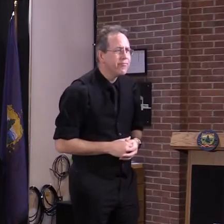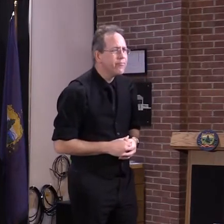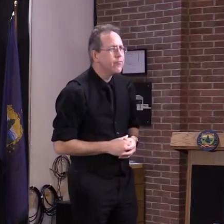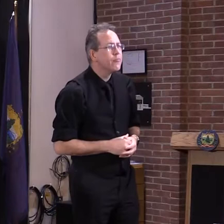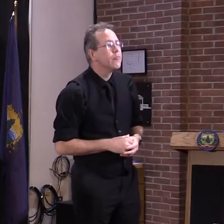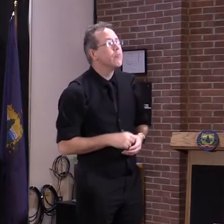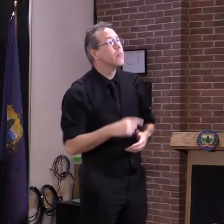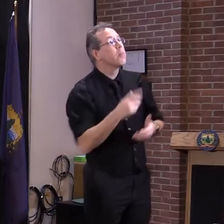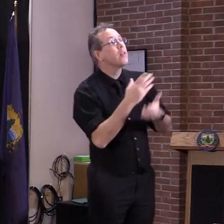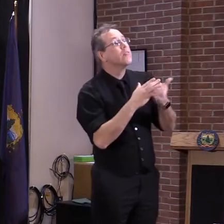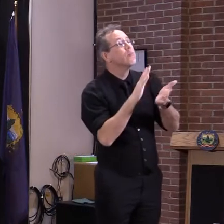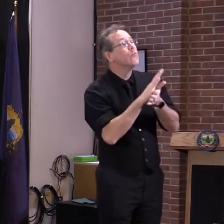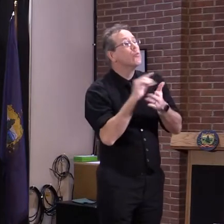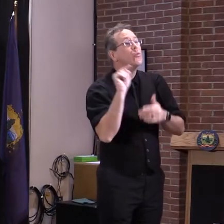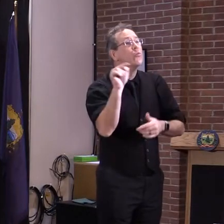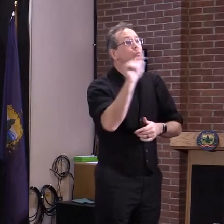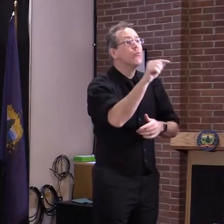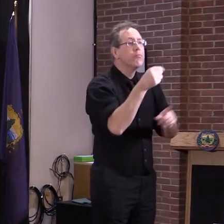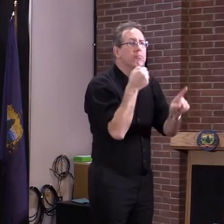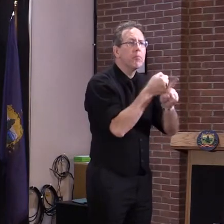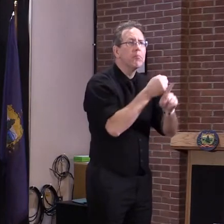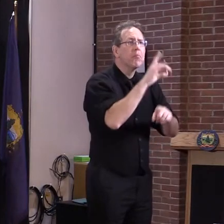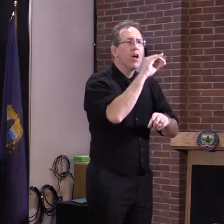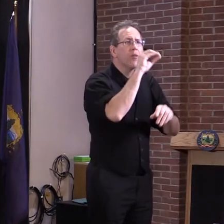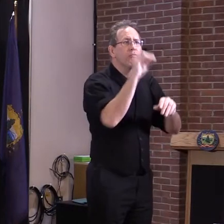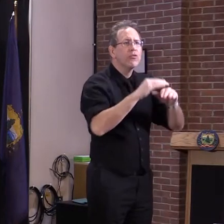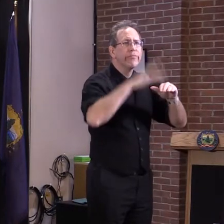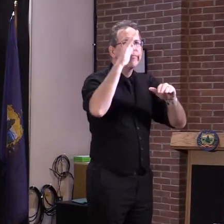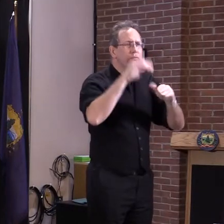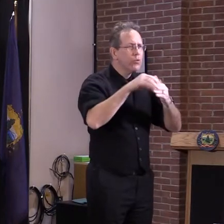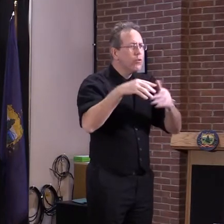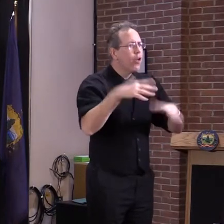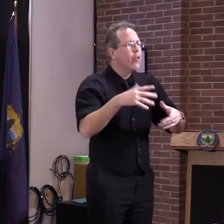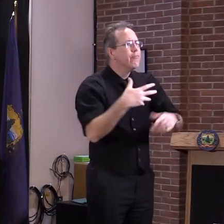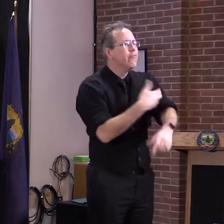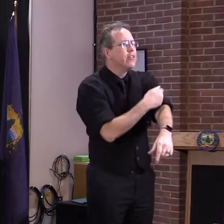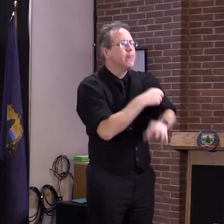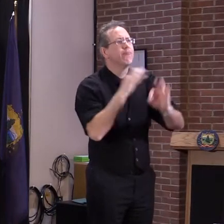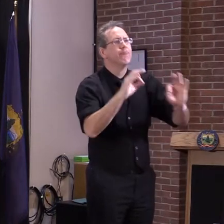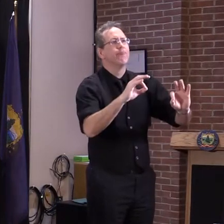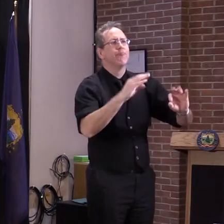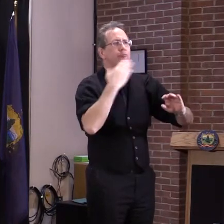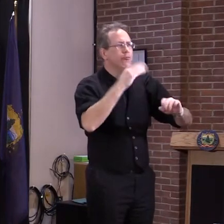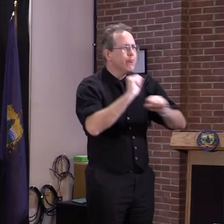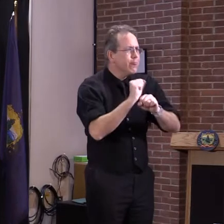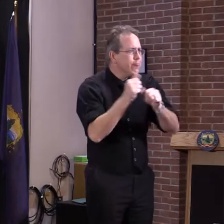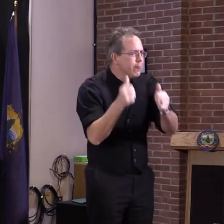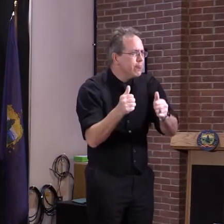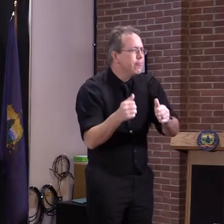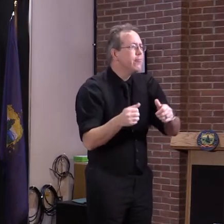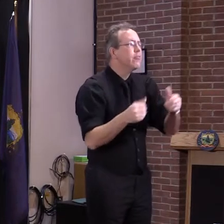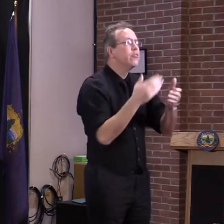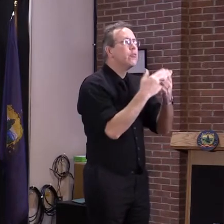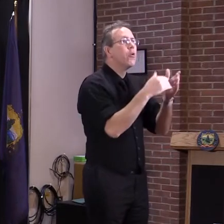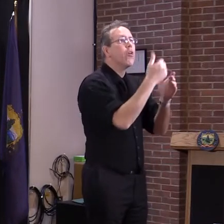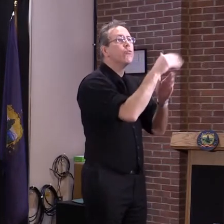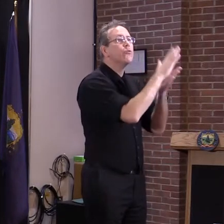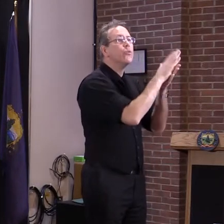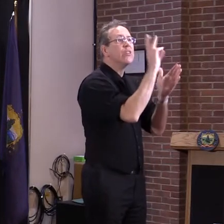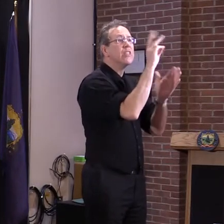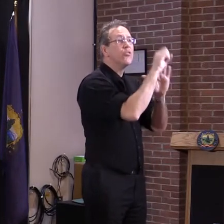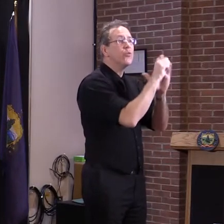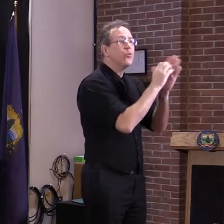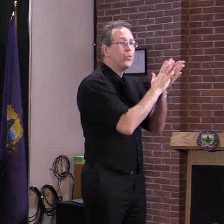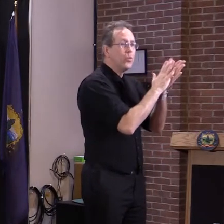than 80%. We now have 6 schools who have applied for our Student Vaccination Incentive Grant Program, and 4 of these schools